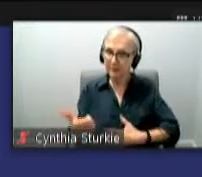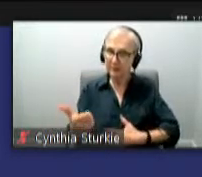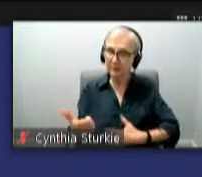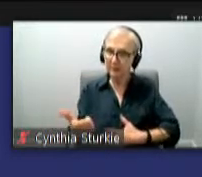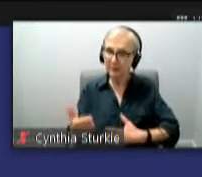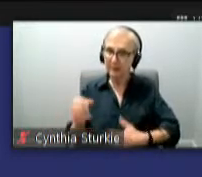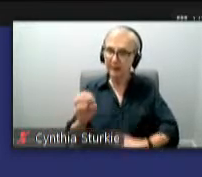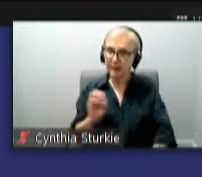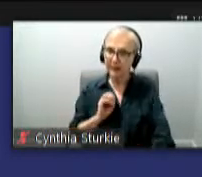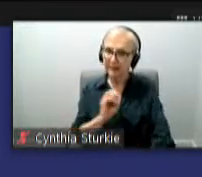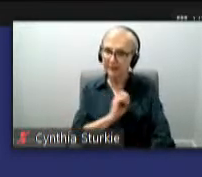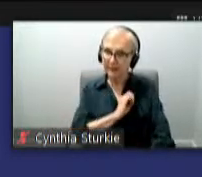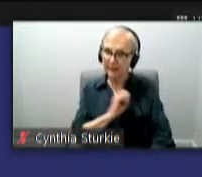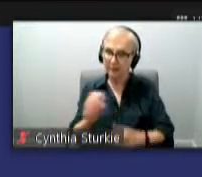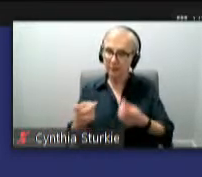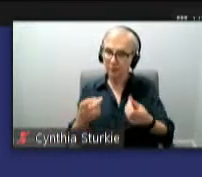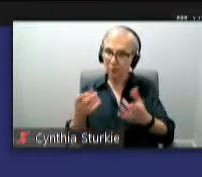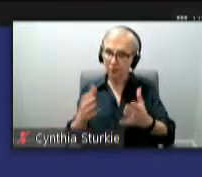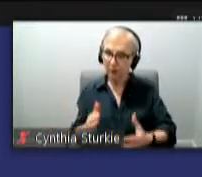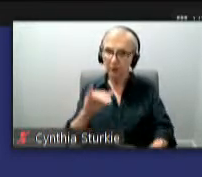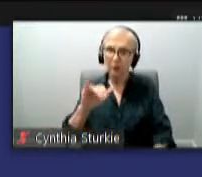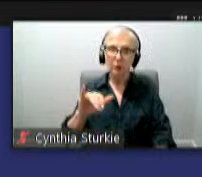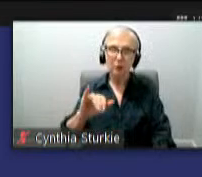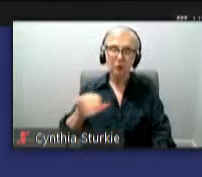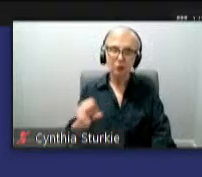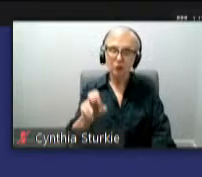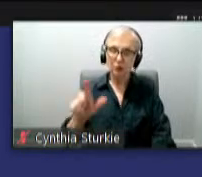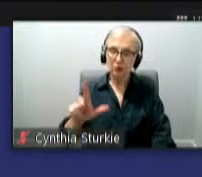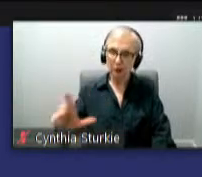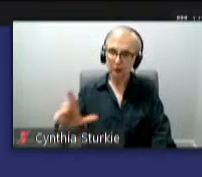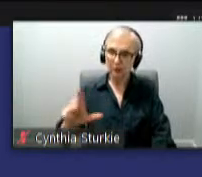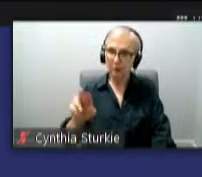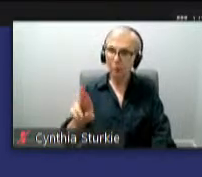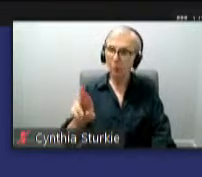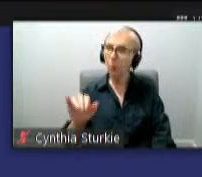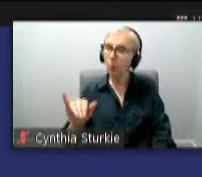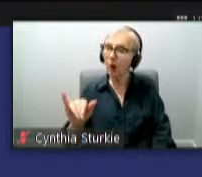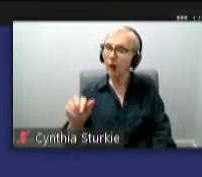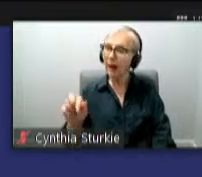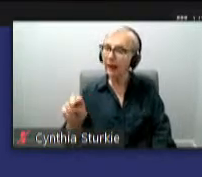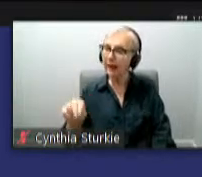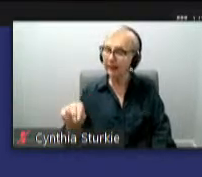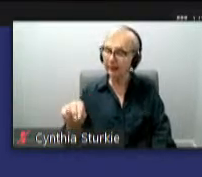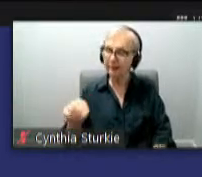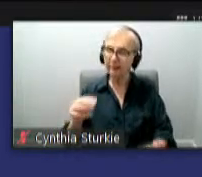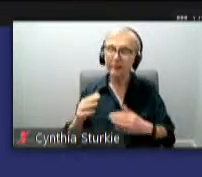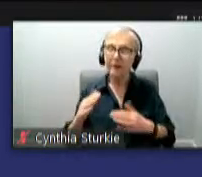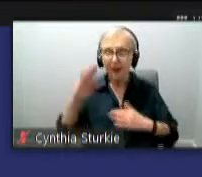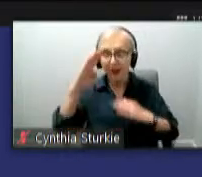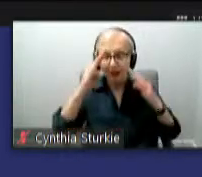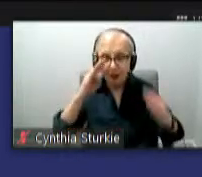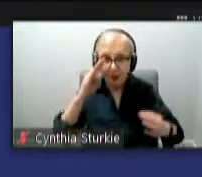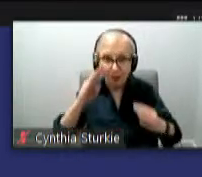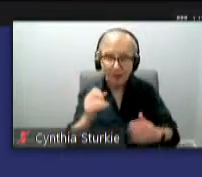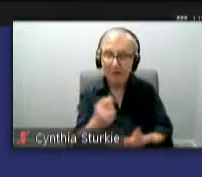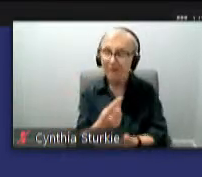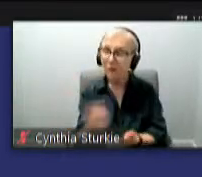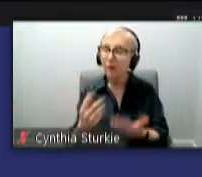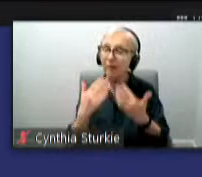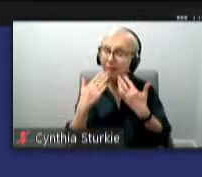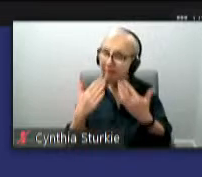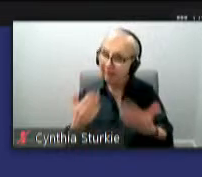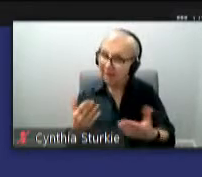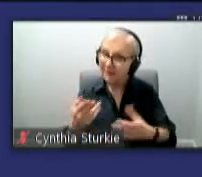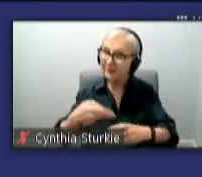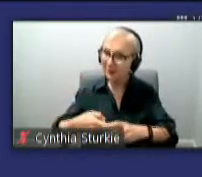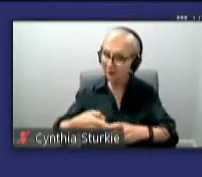CDPHE's Executive Director, Jill Hunsaker-Ryan. Good morning, Director Ryan. Thank you, Brian. Hello, everybody. Thank you so much for joining us